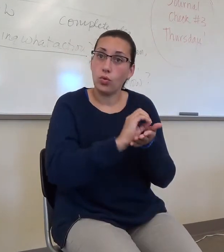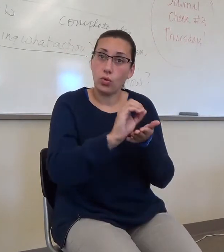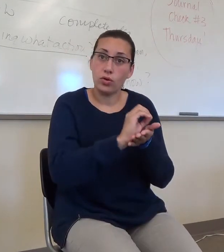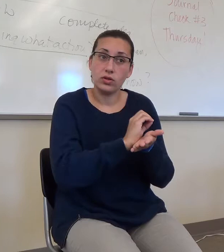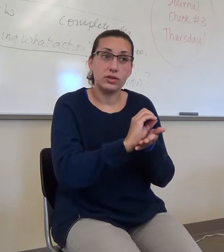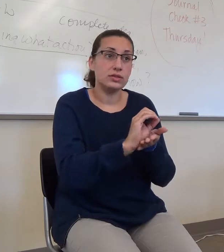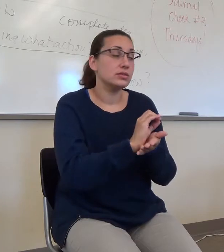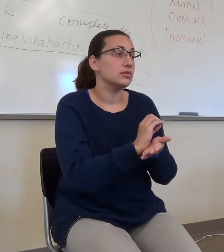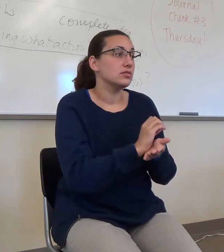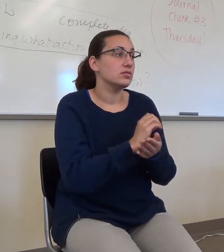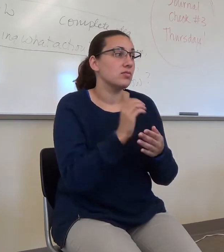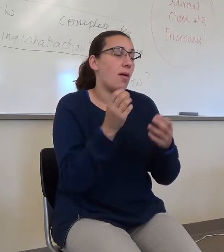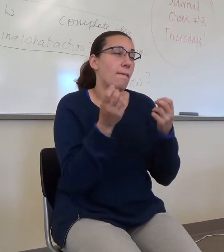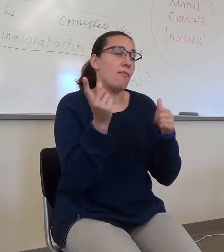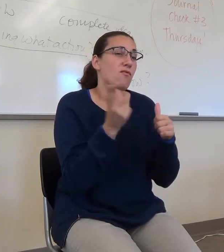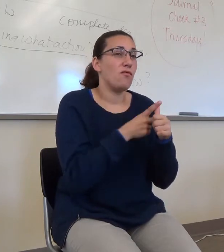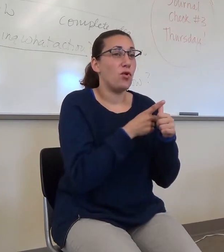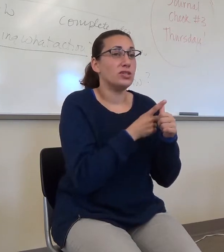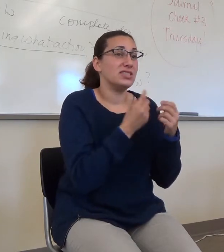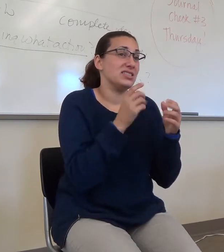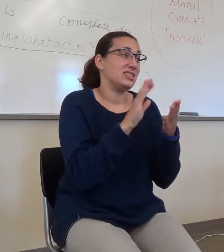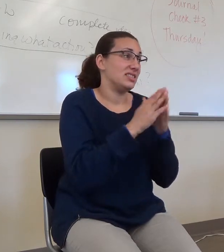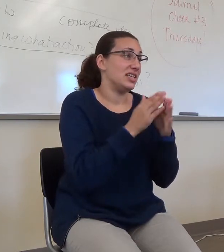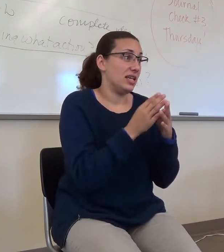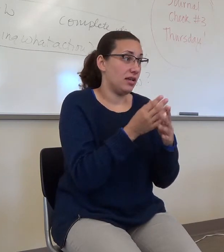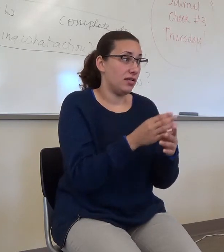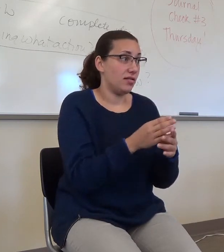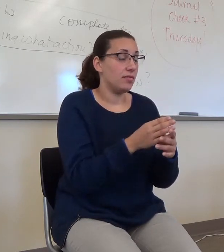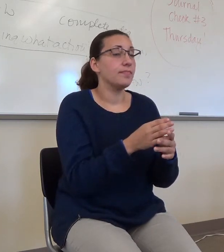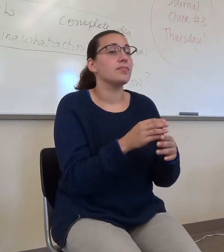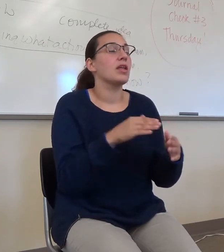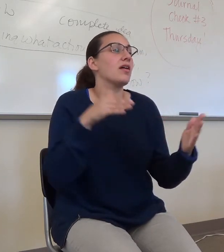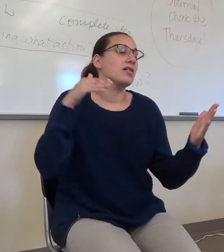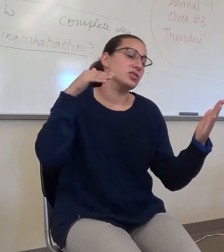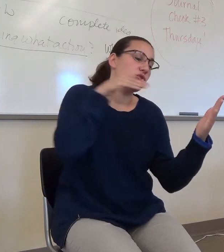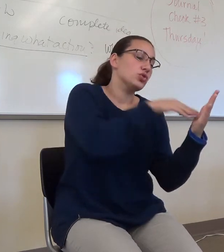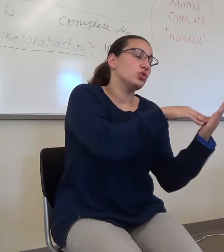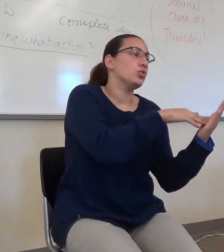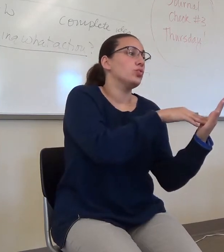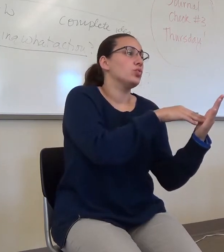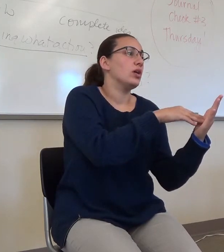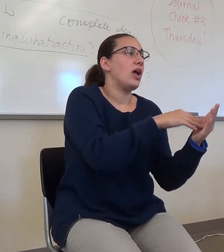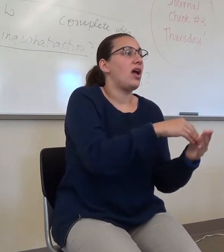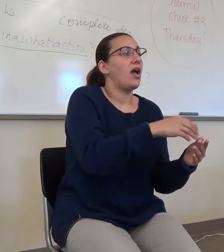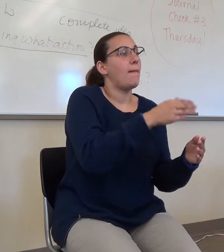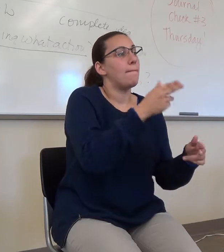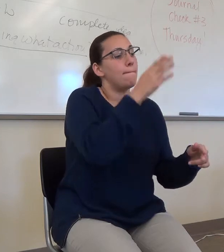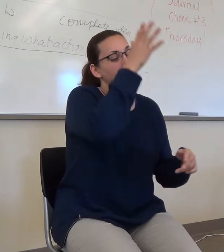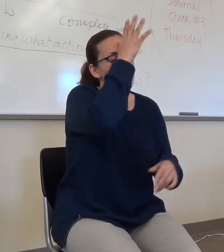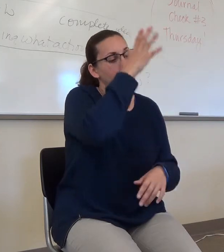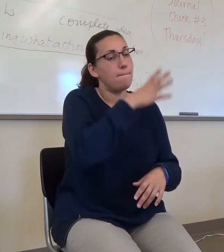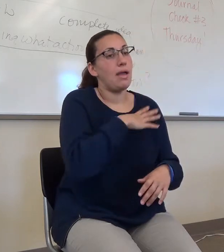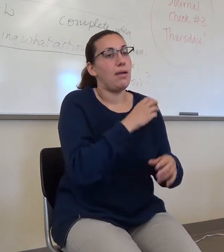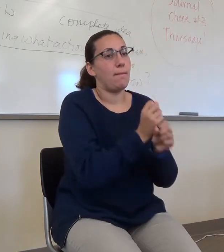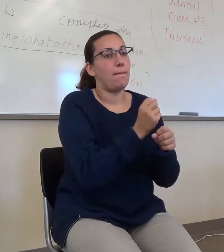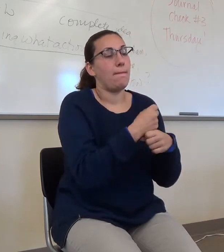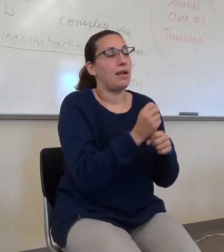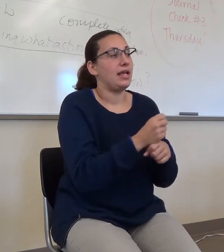of many cities to file a lawsuit against gun manufacturers, all right? They want